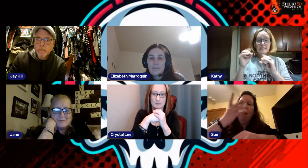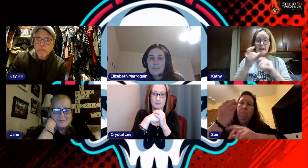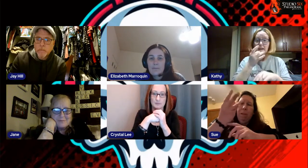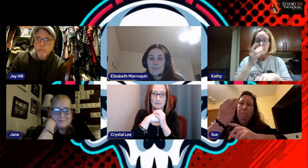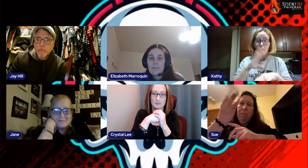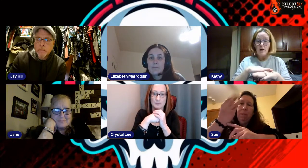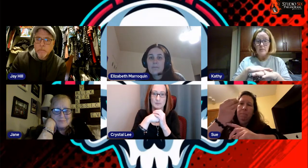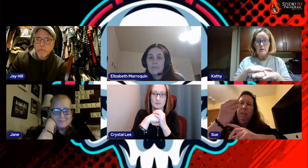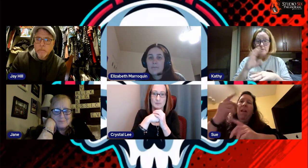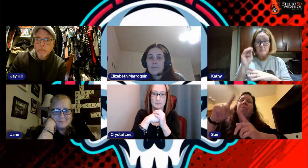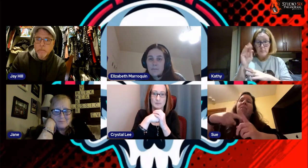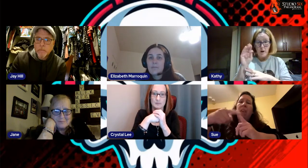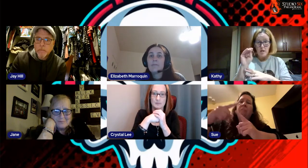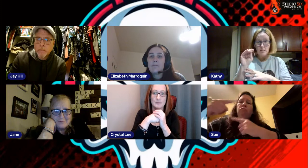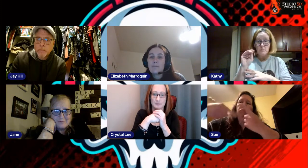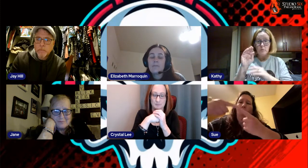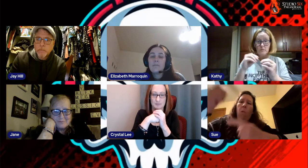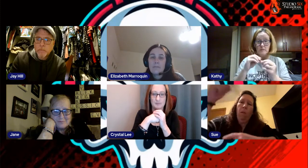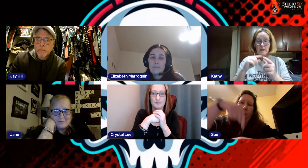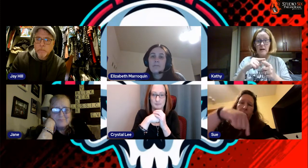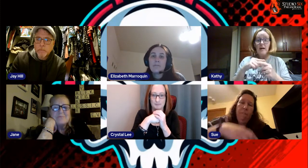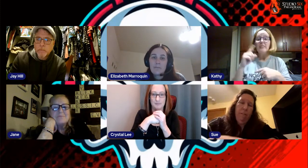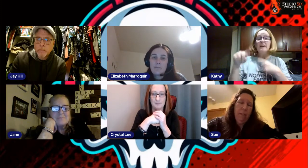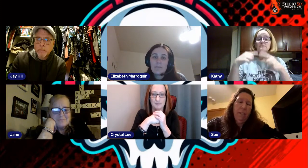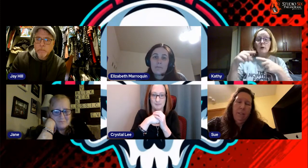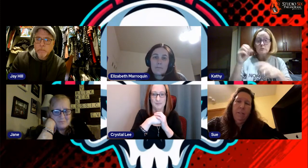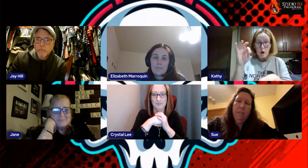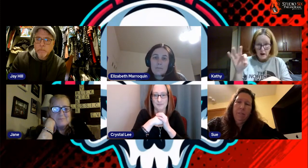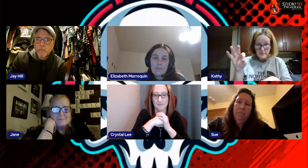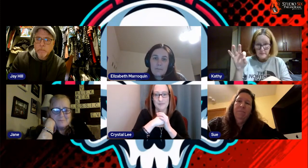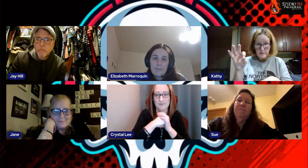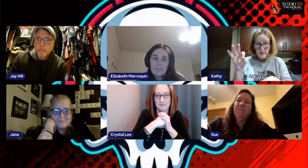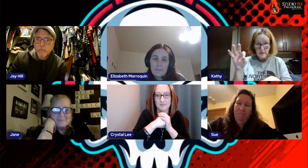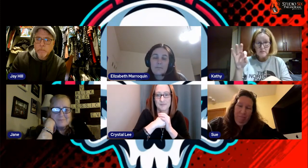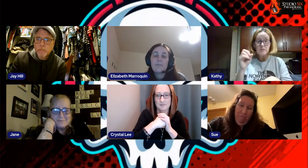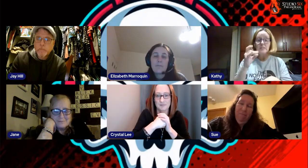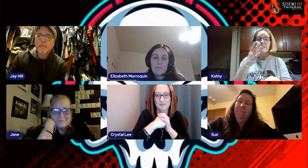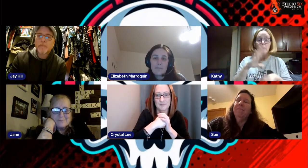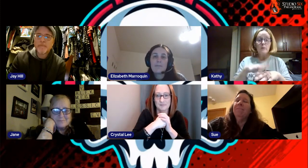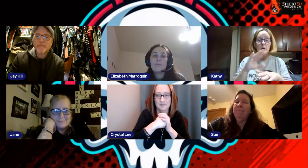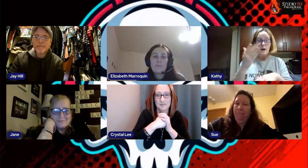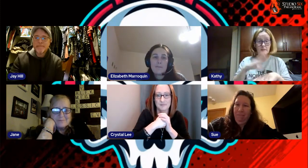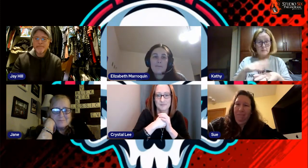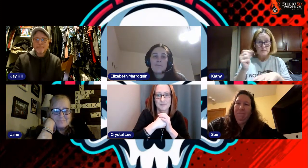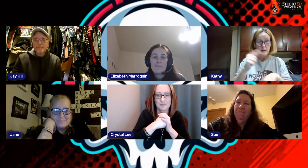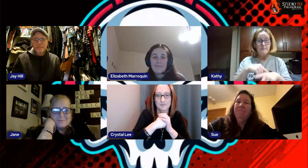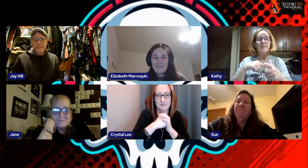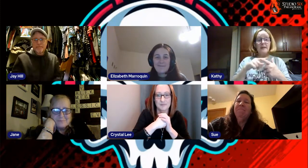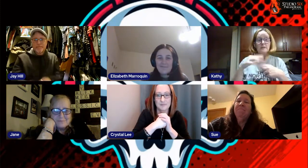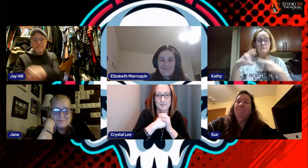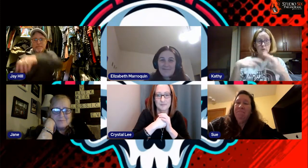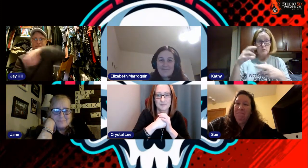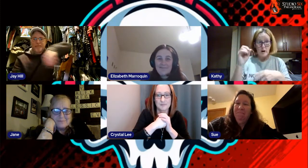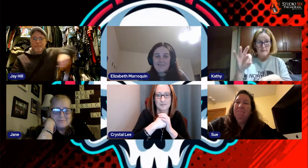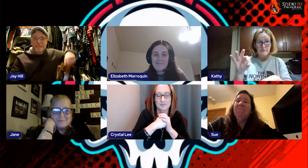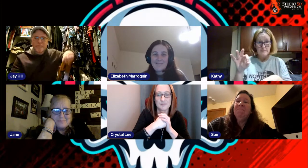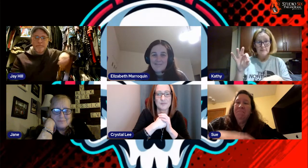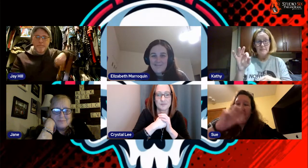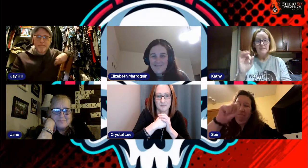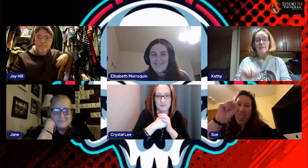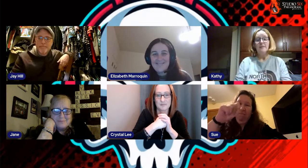The light on the ball moved, and then it rolled off. So the light went on a few times, and then it rolled